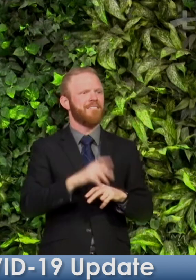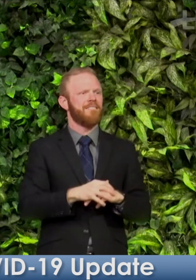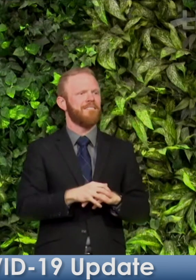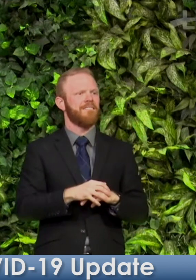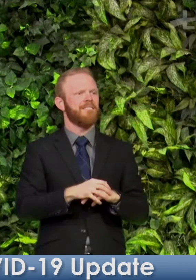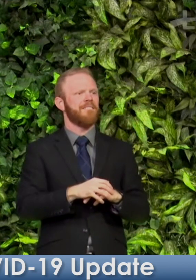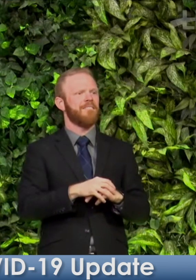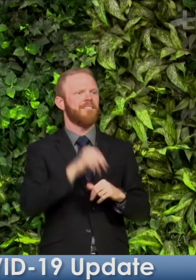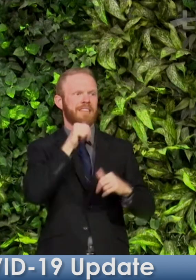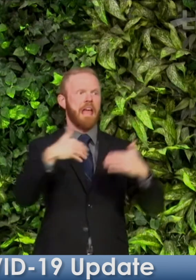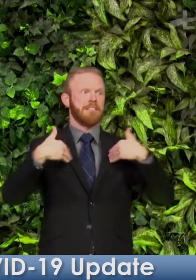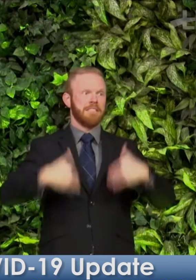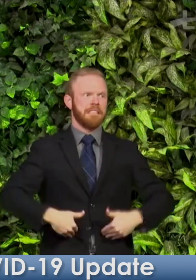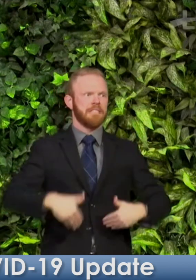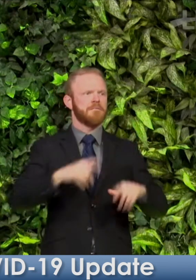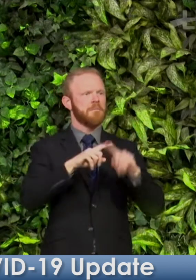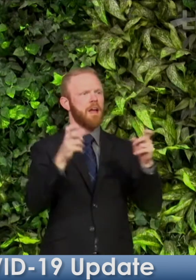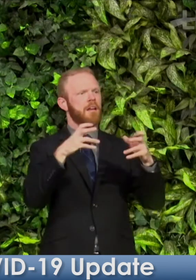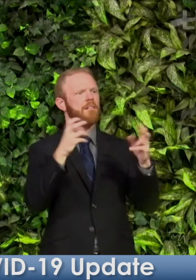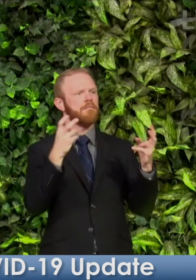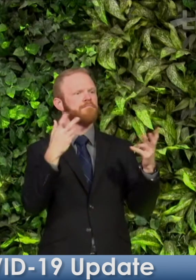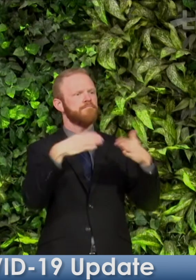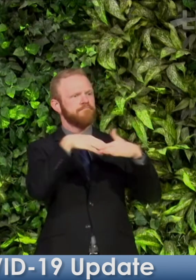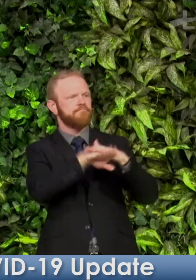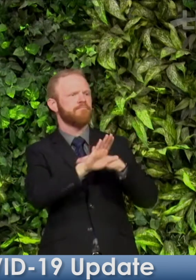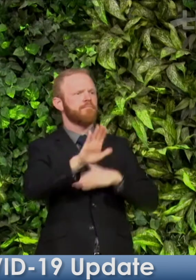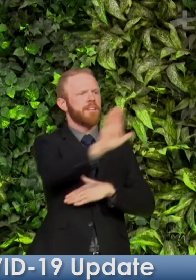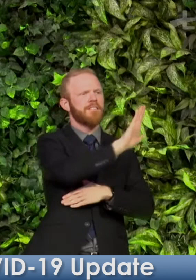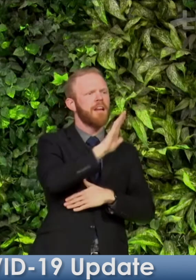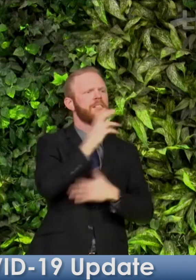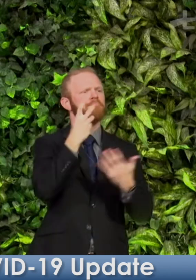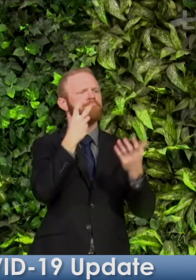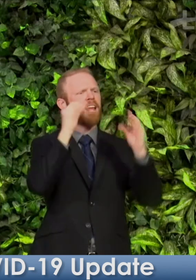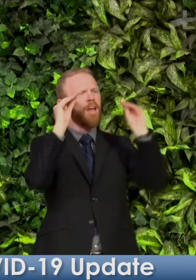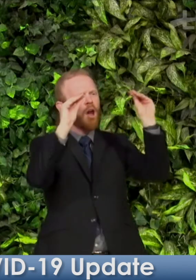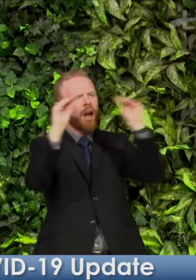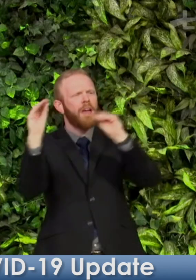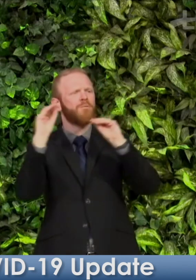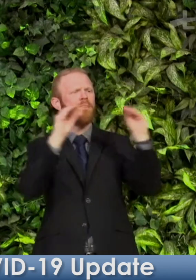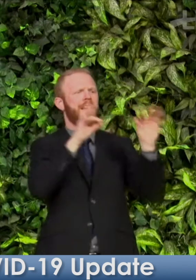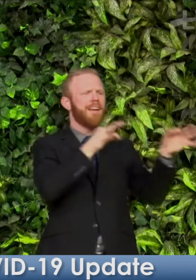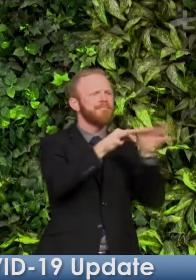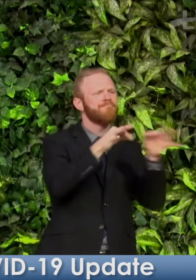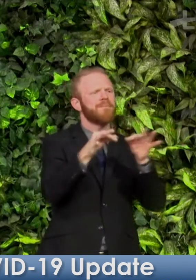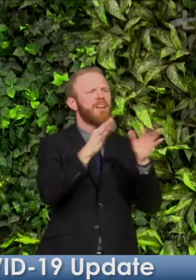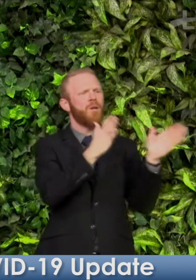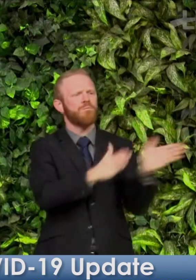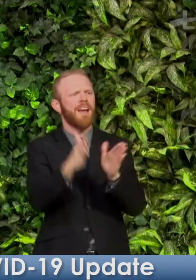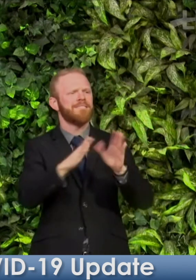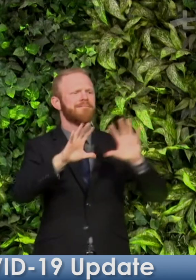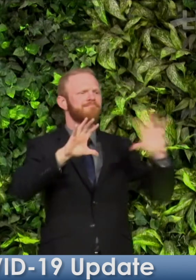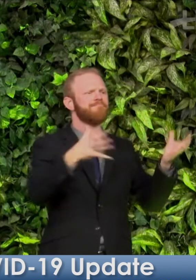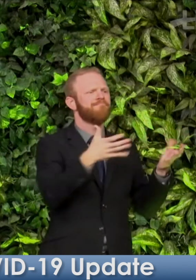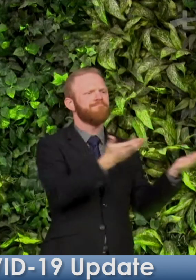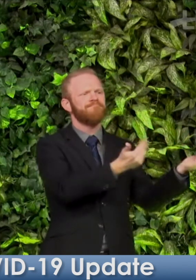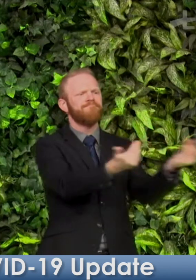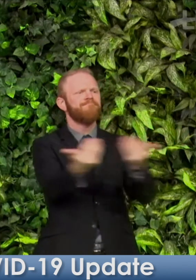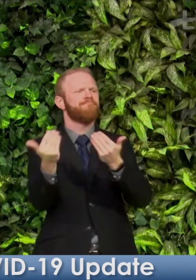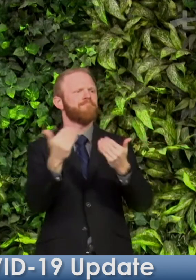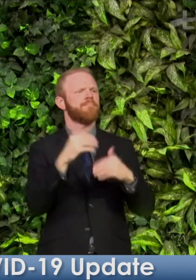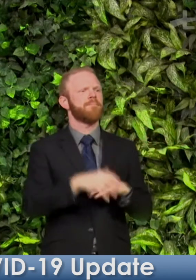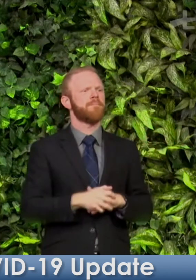go into these communities, educate people, organize people, and encourage and identify sites to